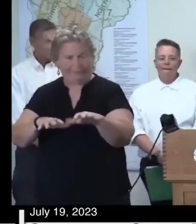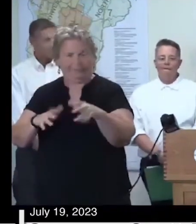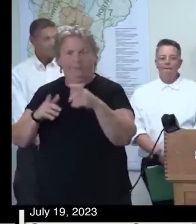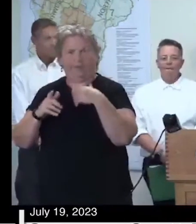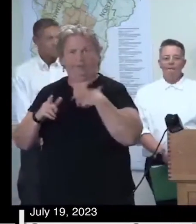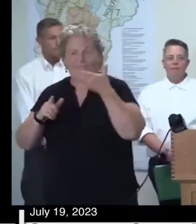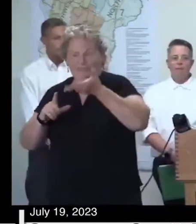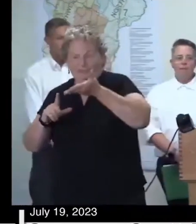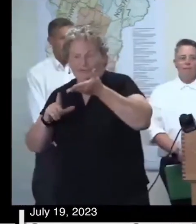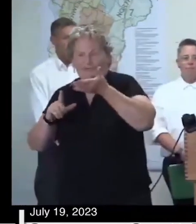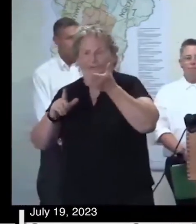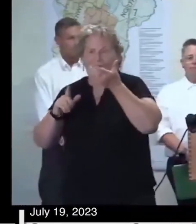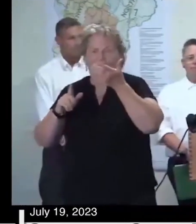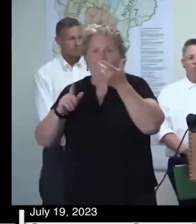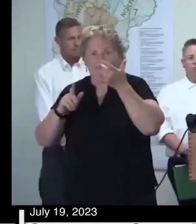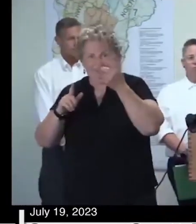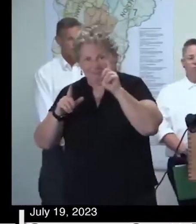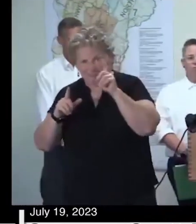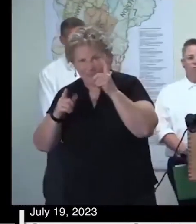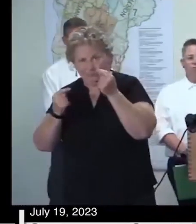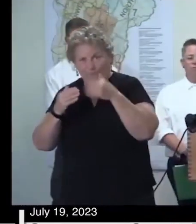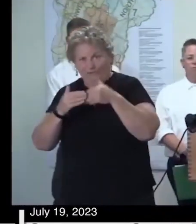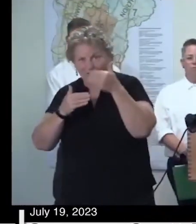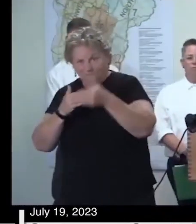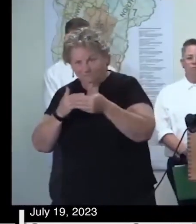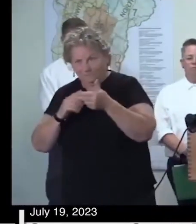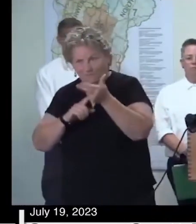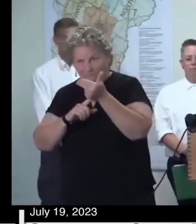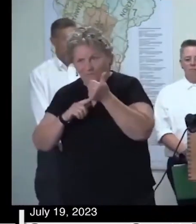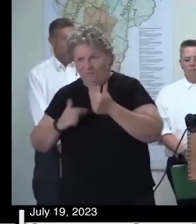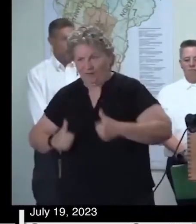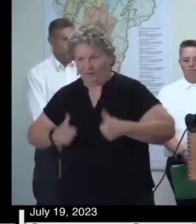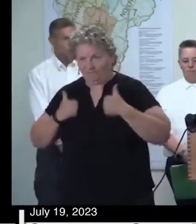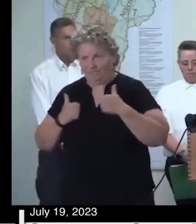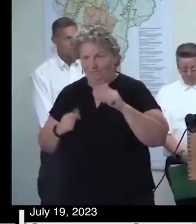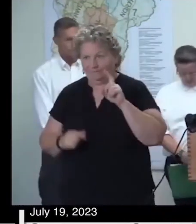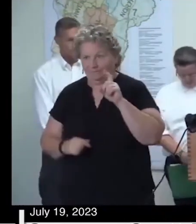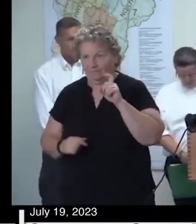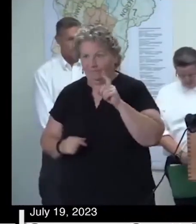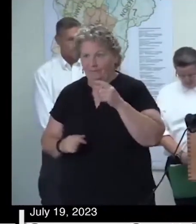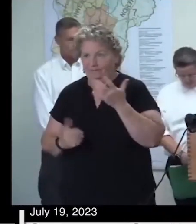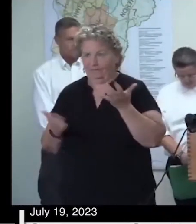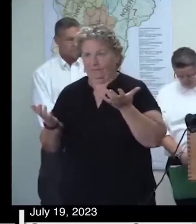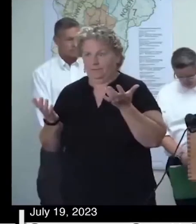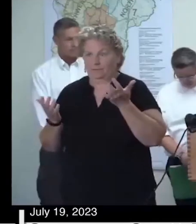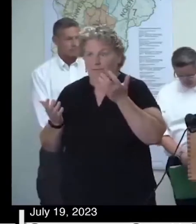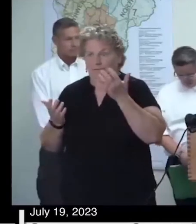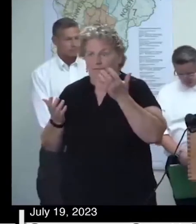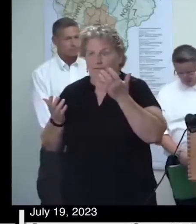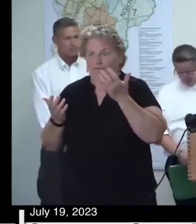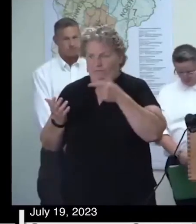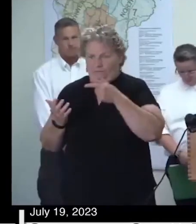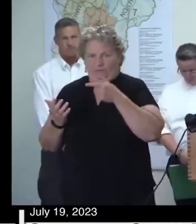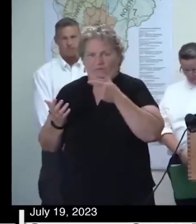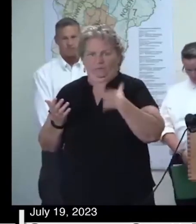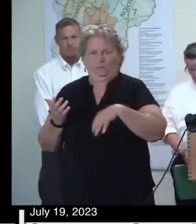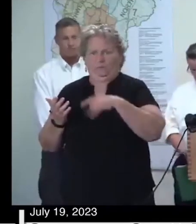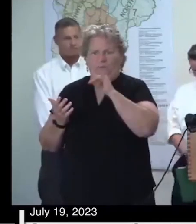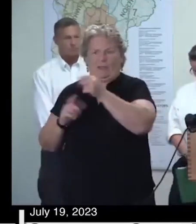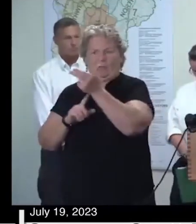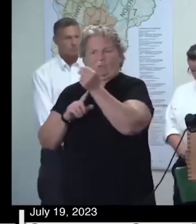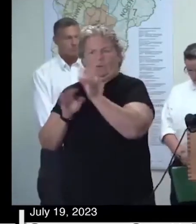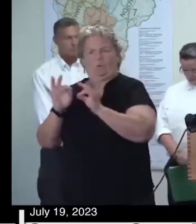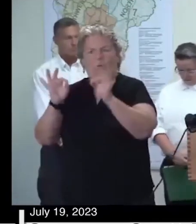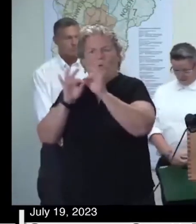special and very essential in some respects to the vitality, the economic vitality of the community.